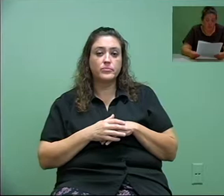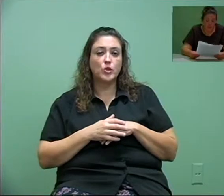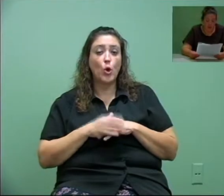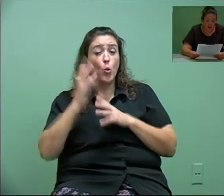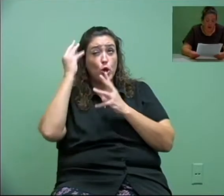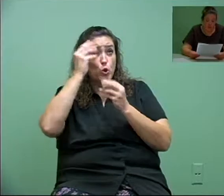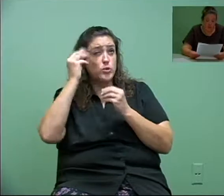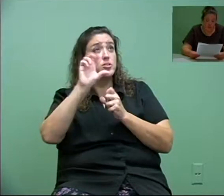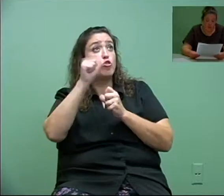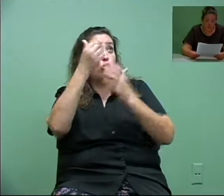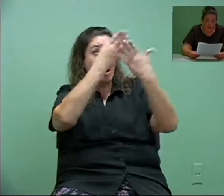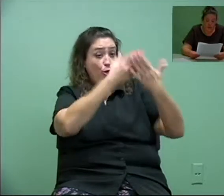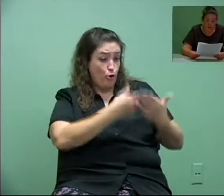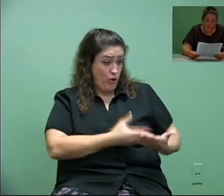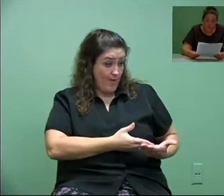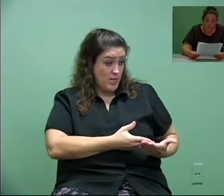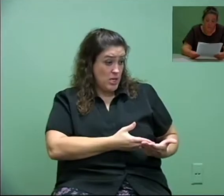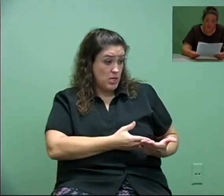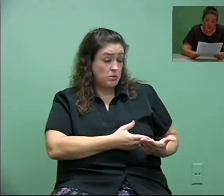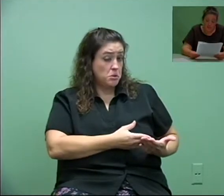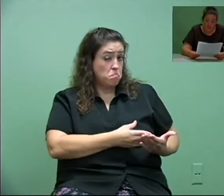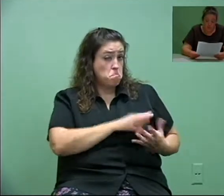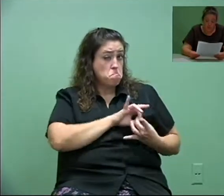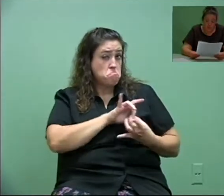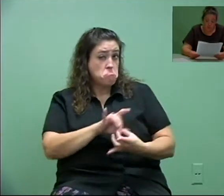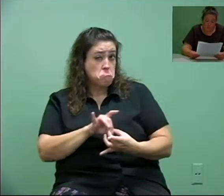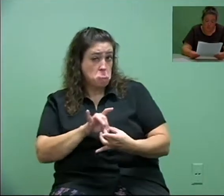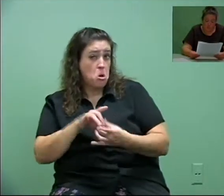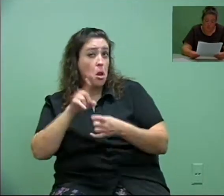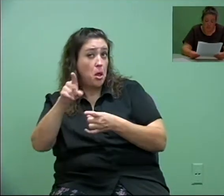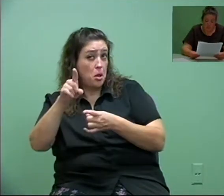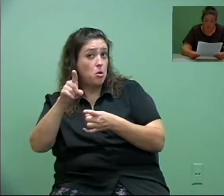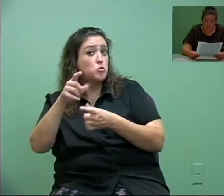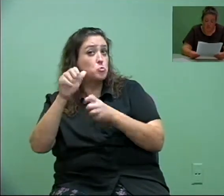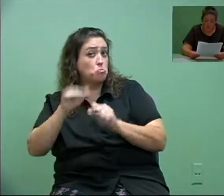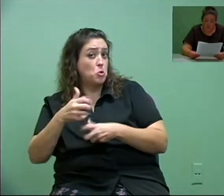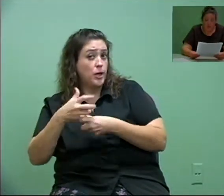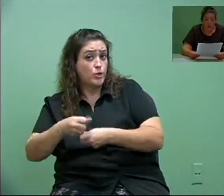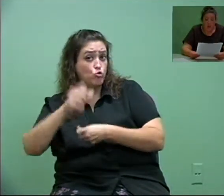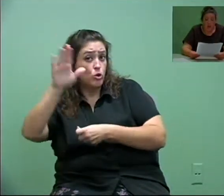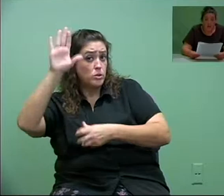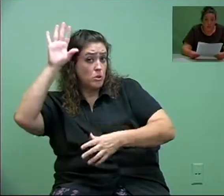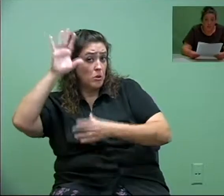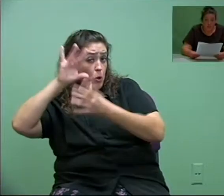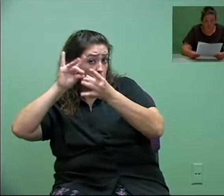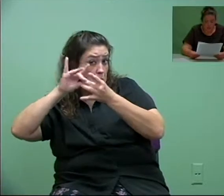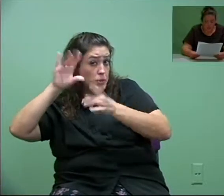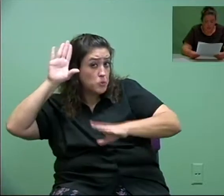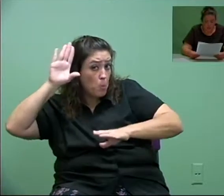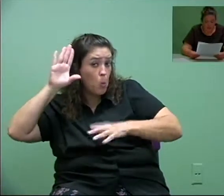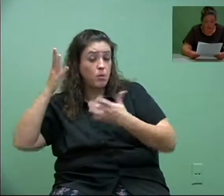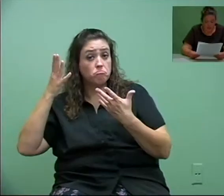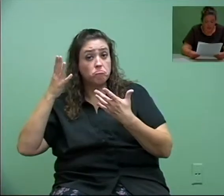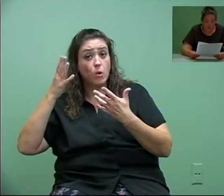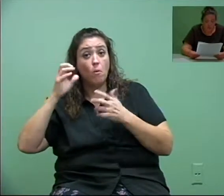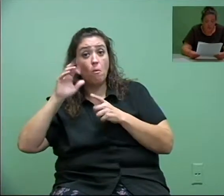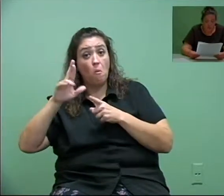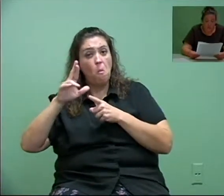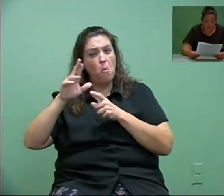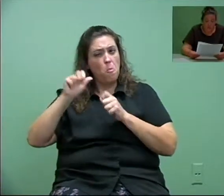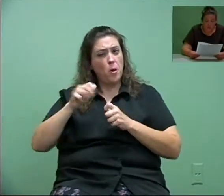evidence presented at trial? How believable was the witness's testimony in light of human